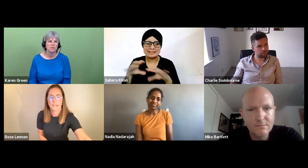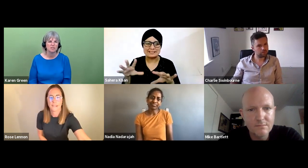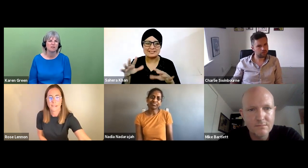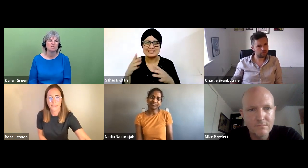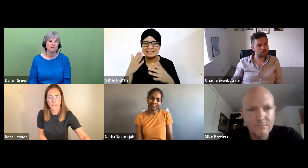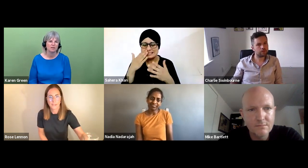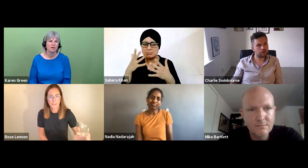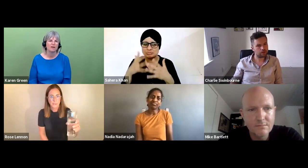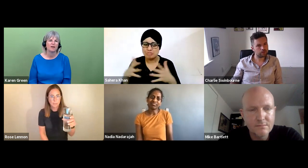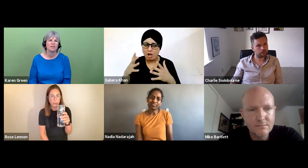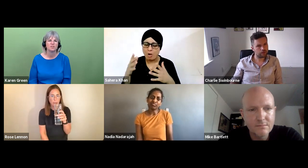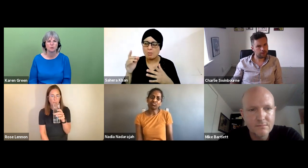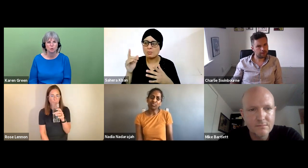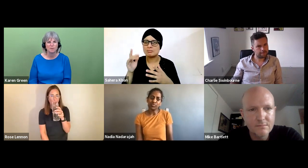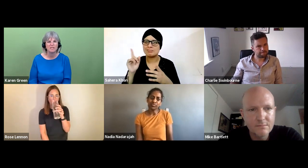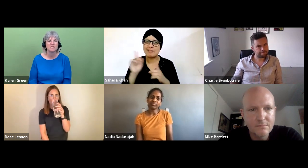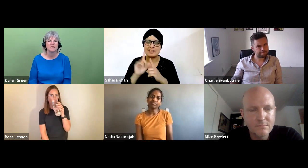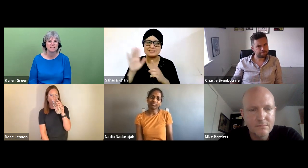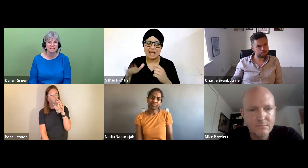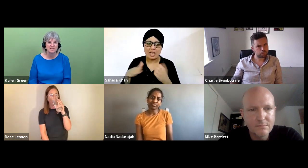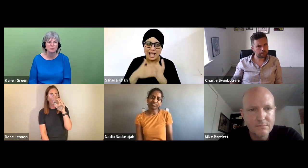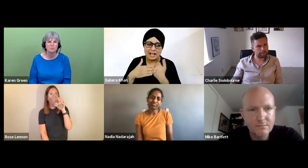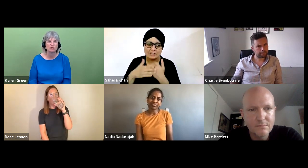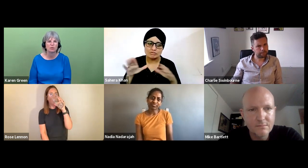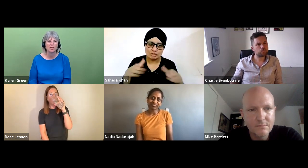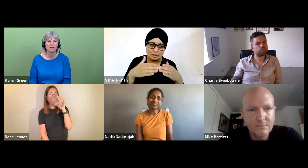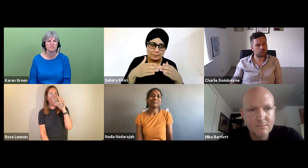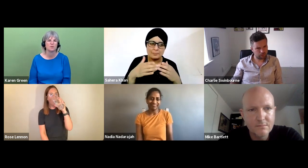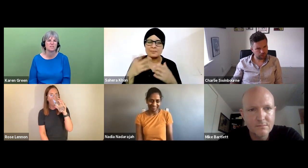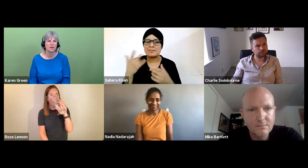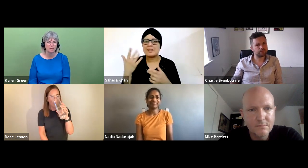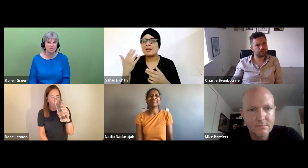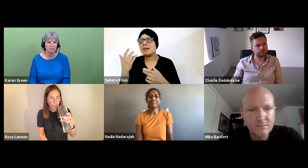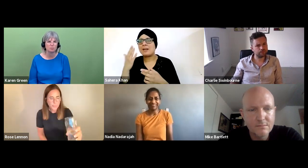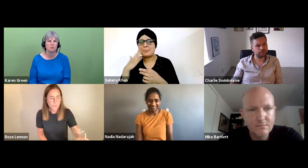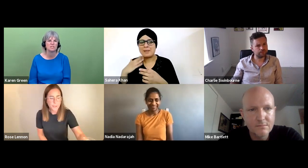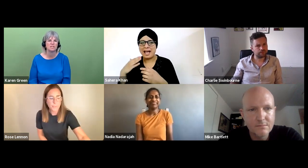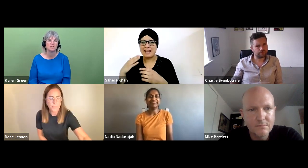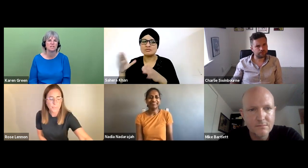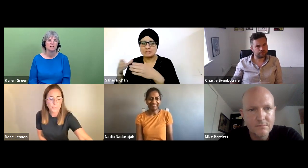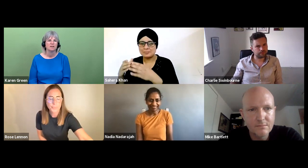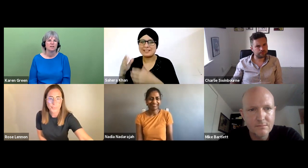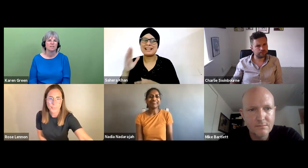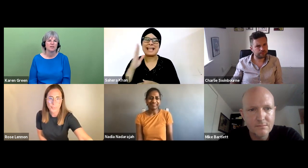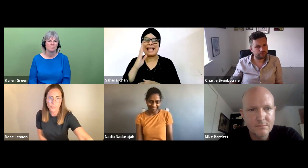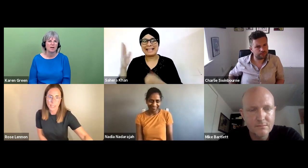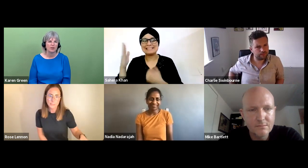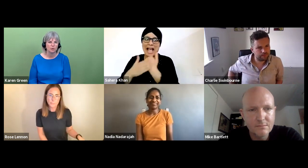Twitter and social media, it does seem to be growing. So the South Asian community, the Black